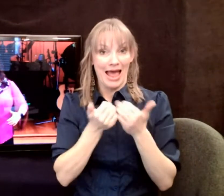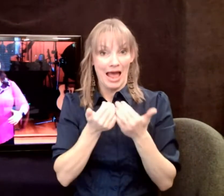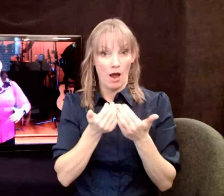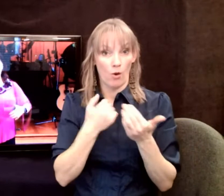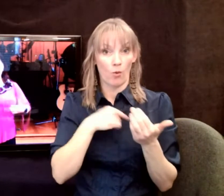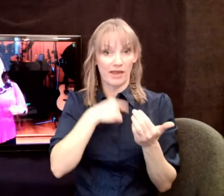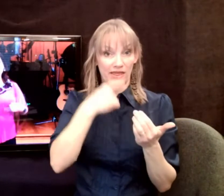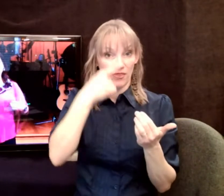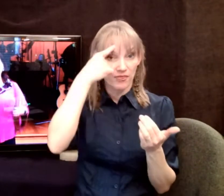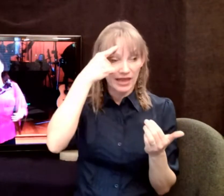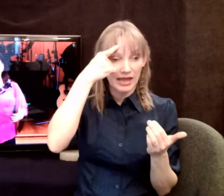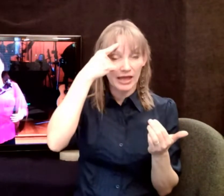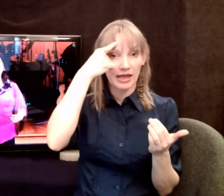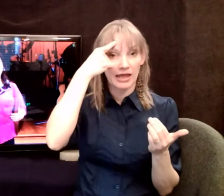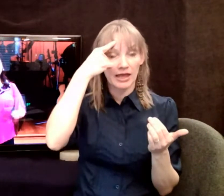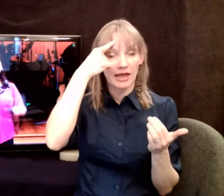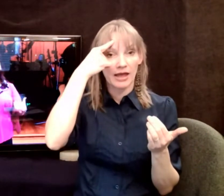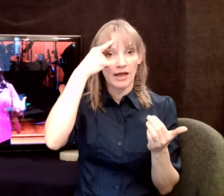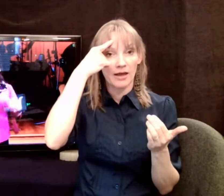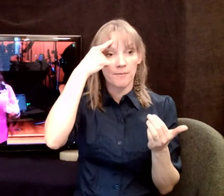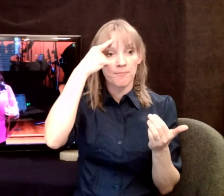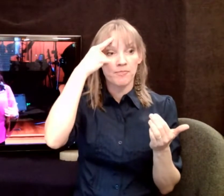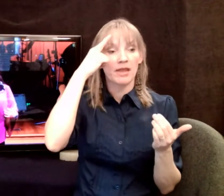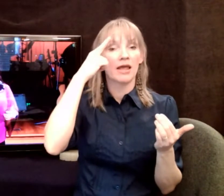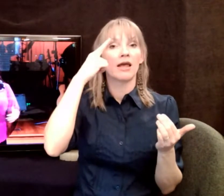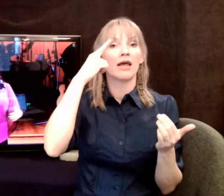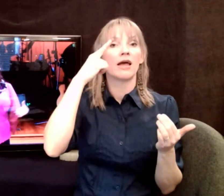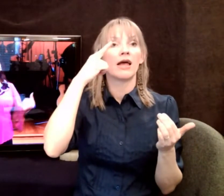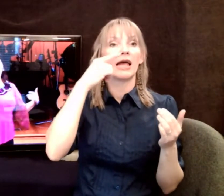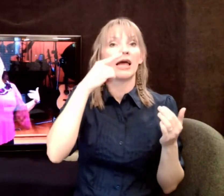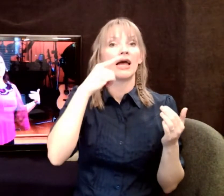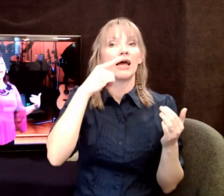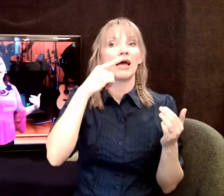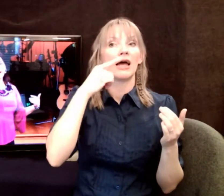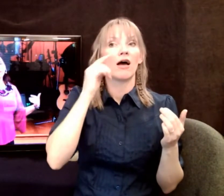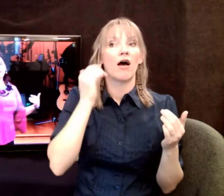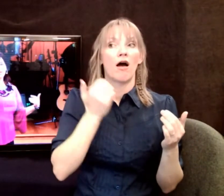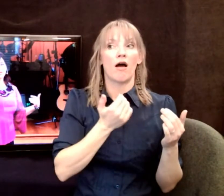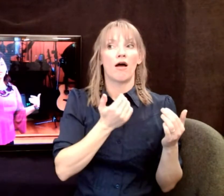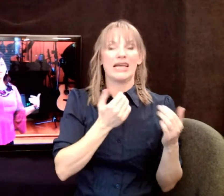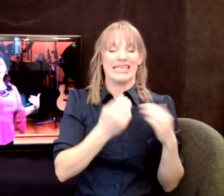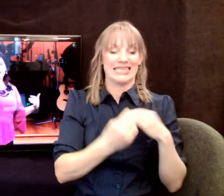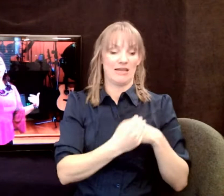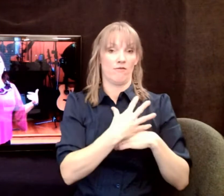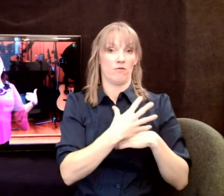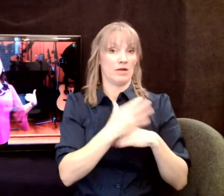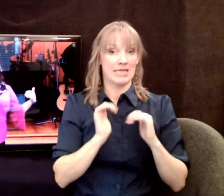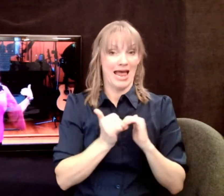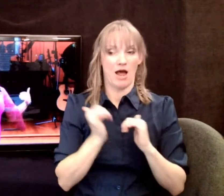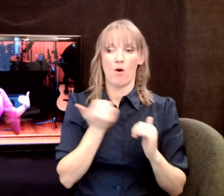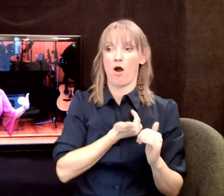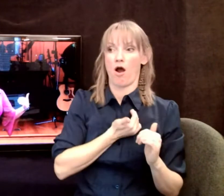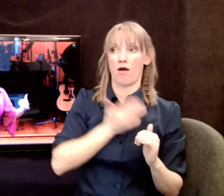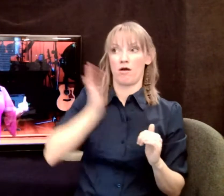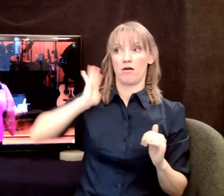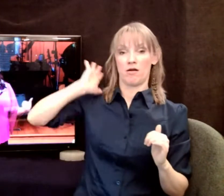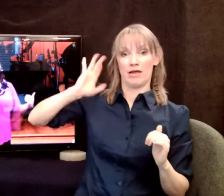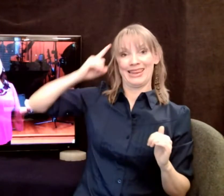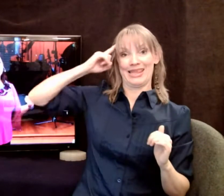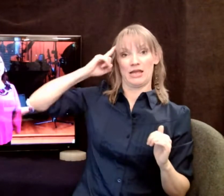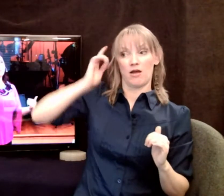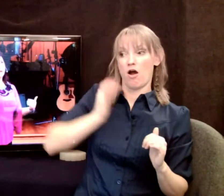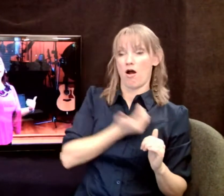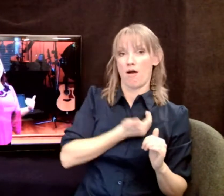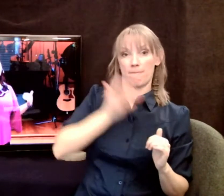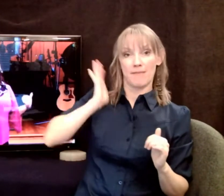is absolutely influenced by our past, what we've thought before. It's